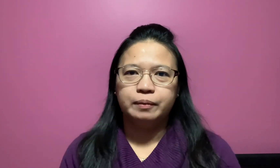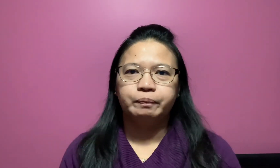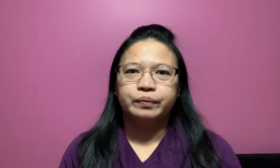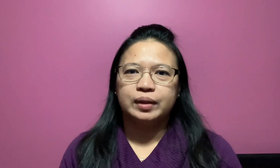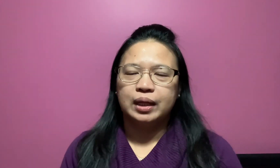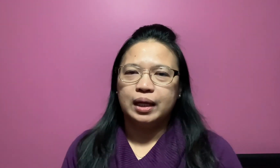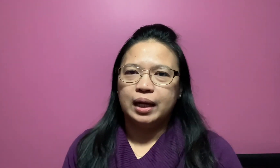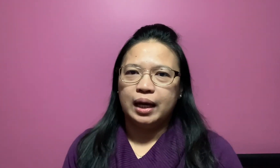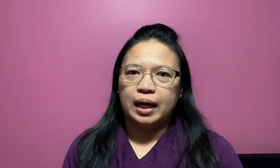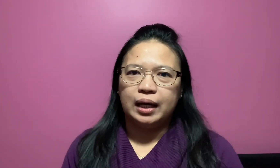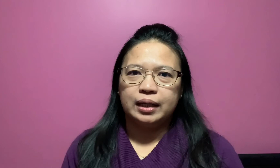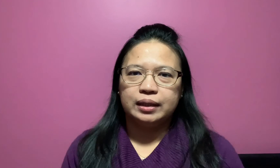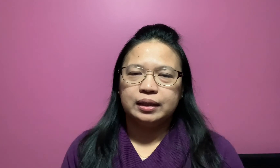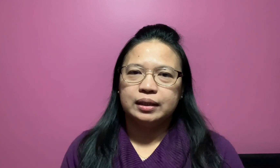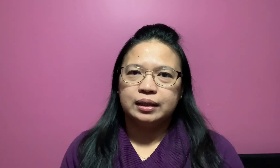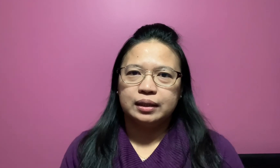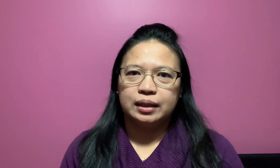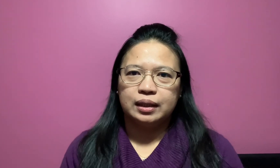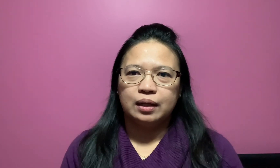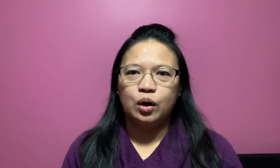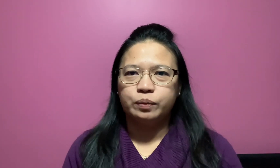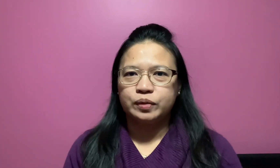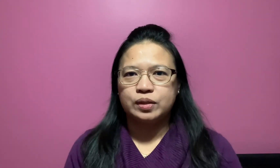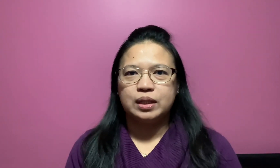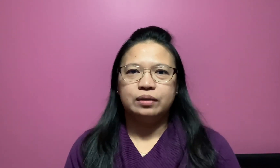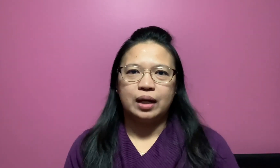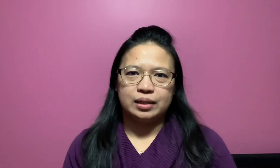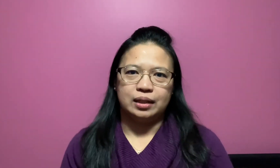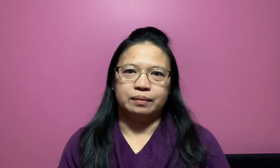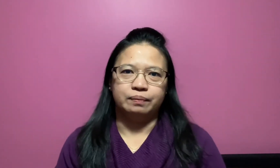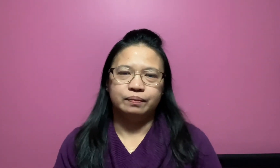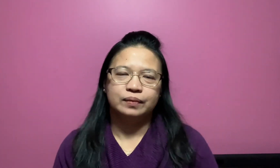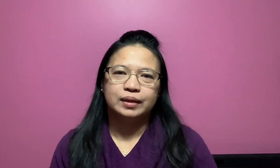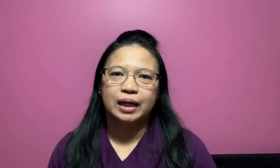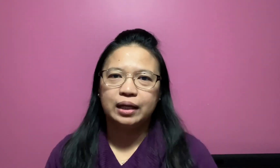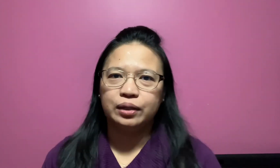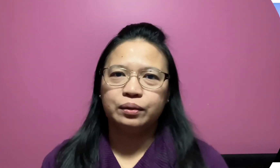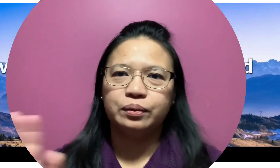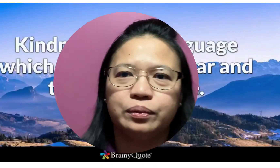and hope to see you next time. Thank you.